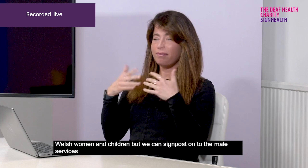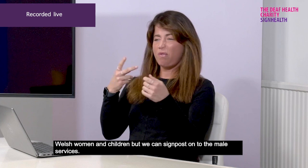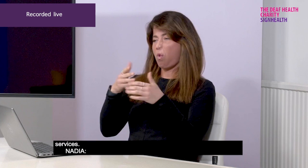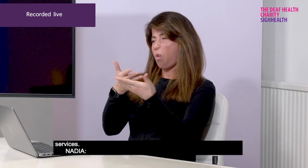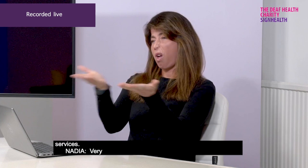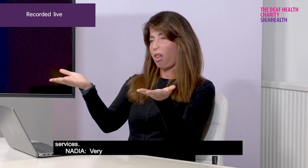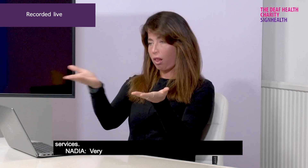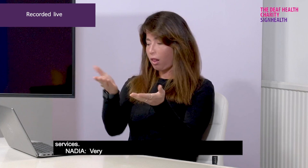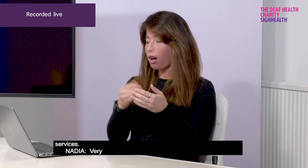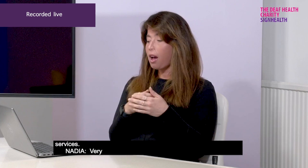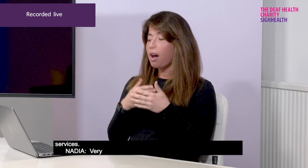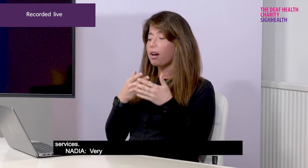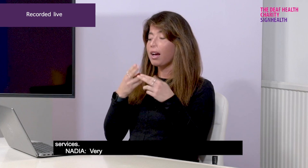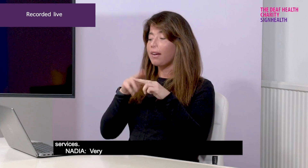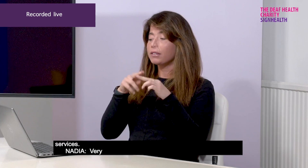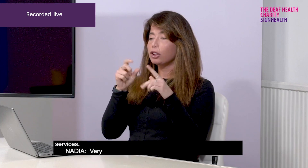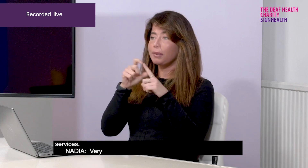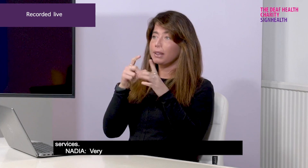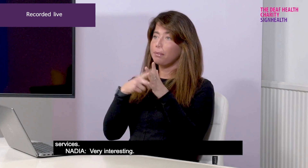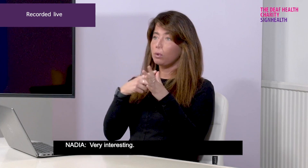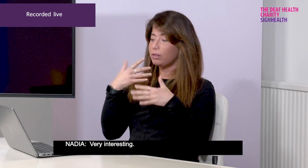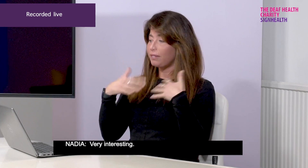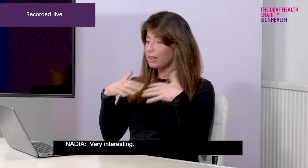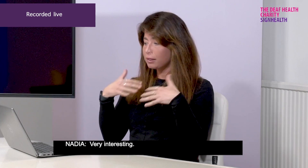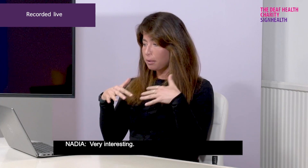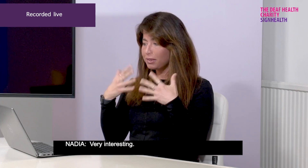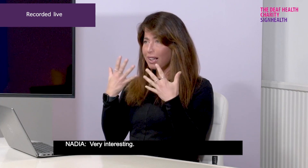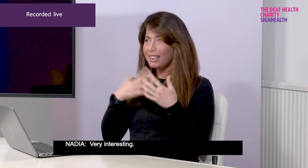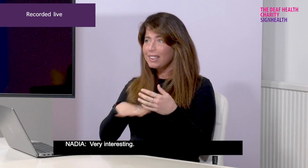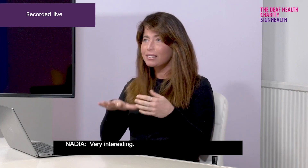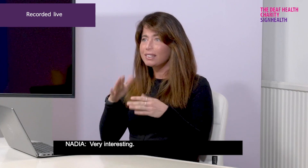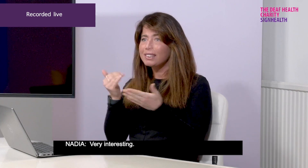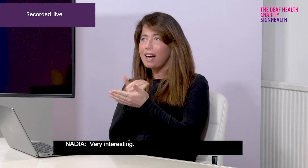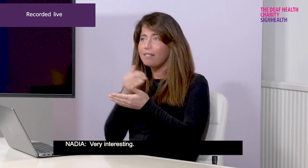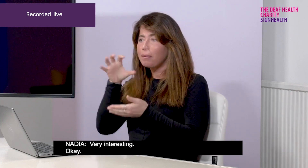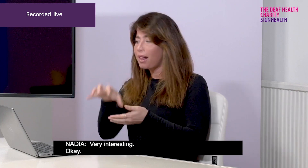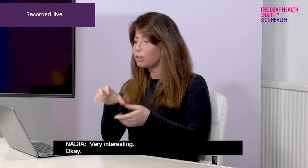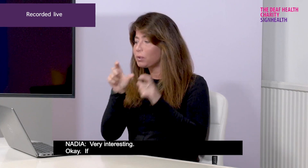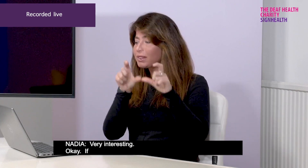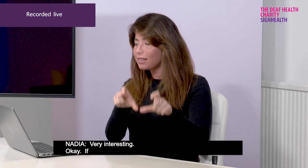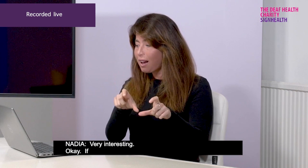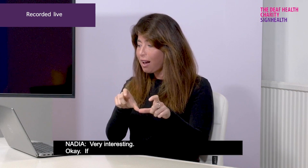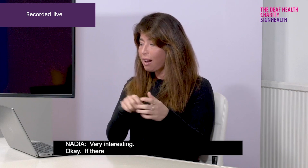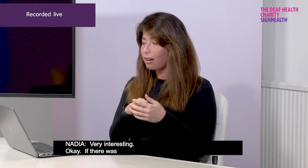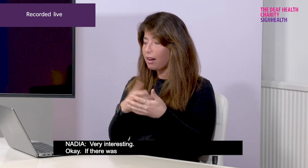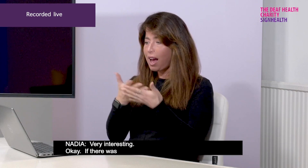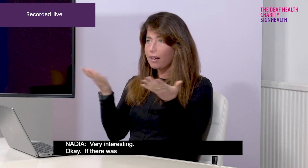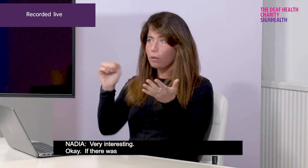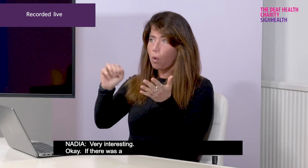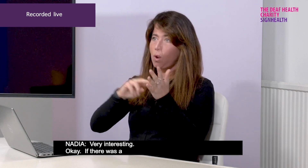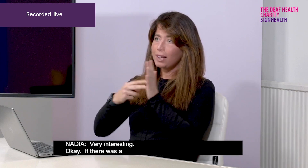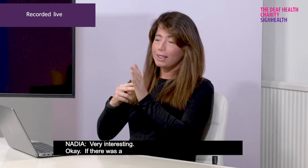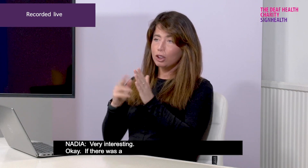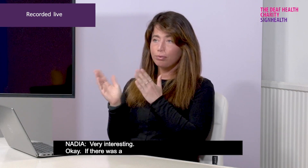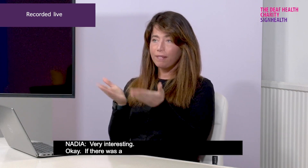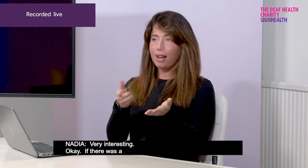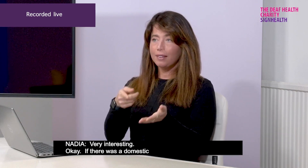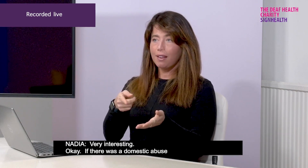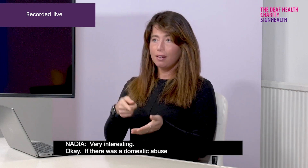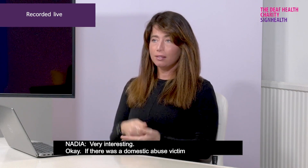Ooh, very interesting. Okay, so if there was a domestic abuse victim or survivor,